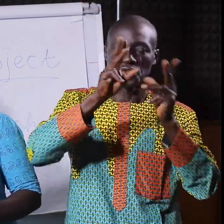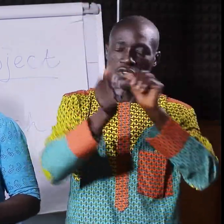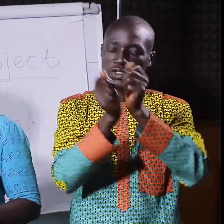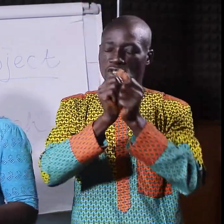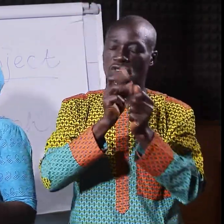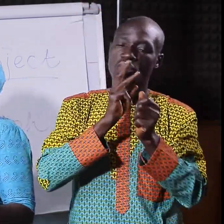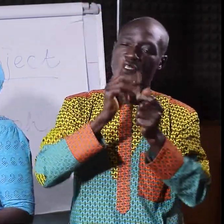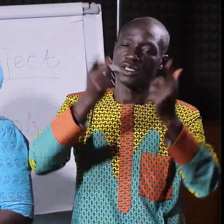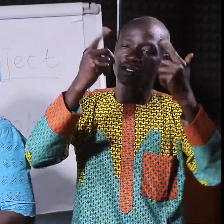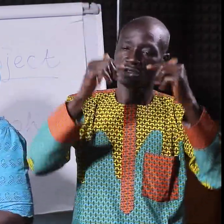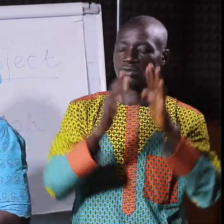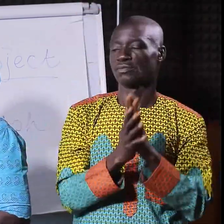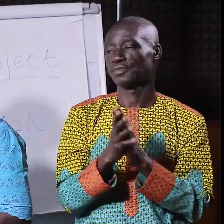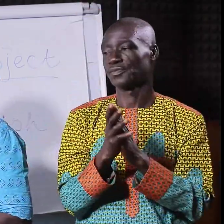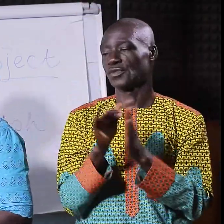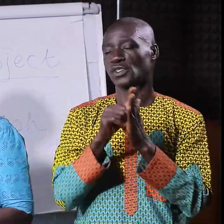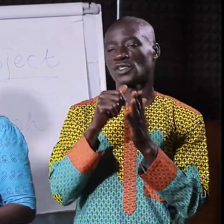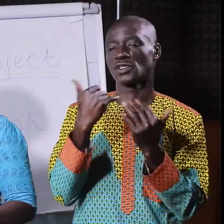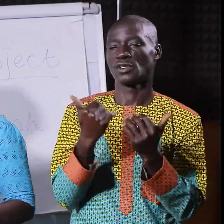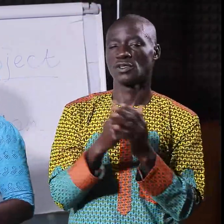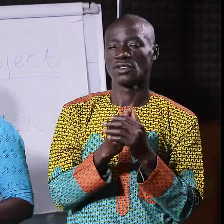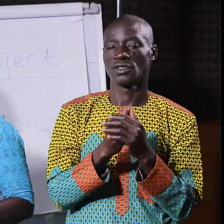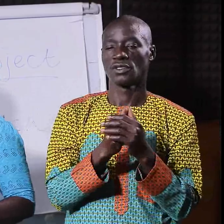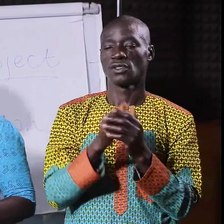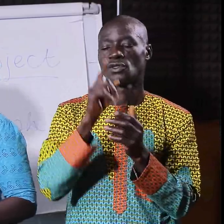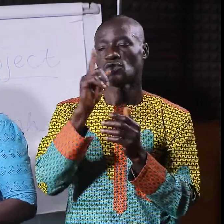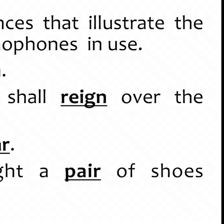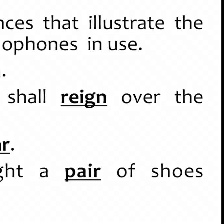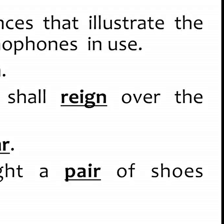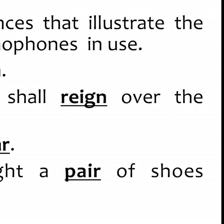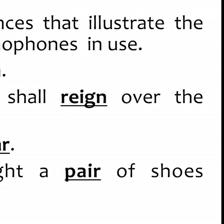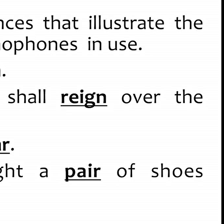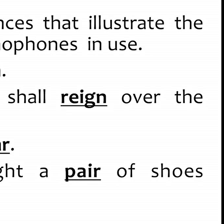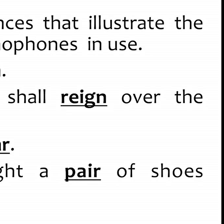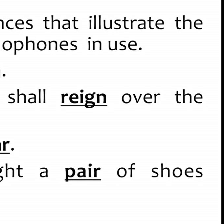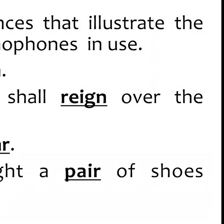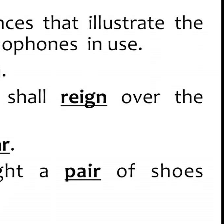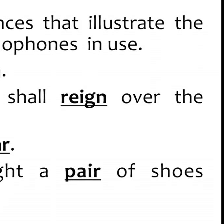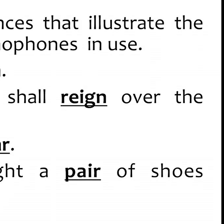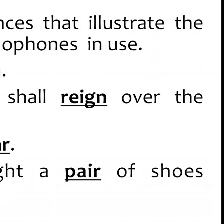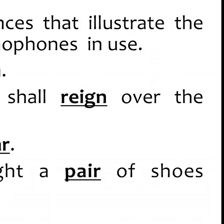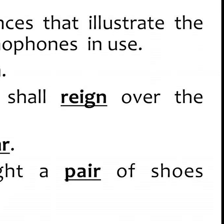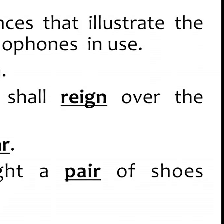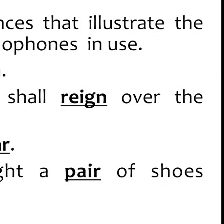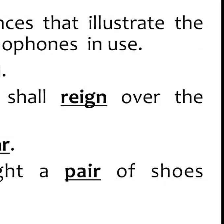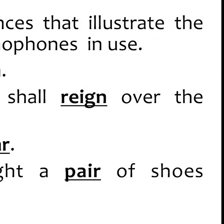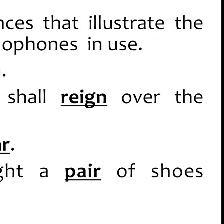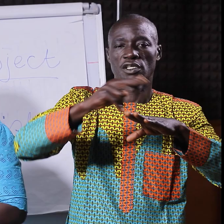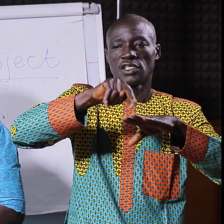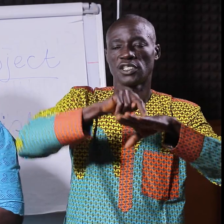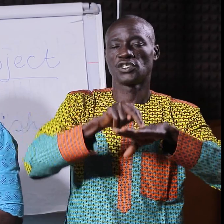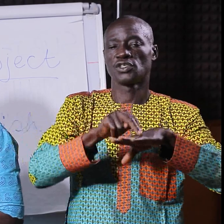comes from above. It is about to rain. 1B, your kingdom shall reign over the entire